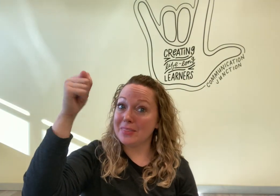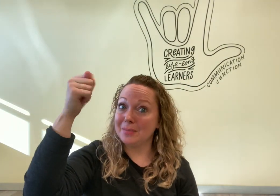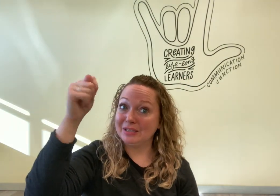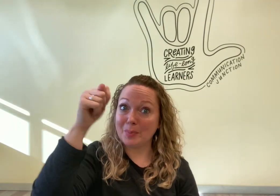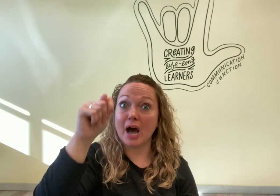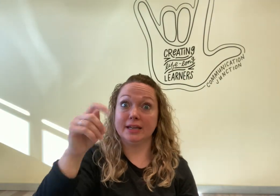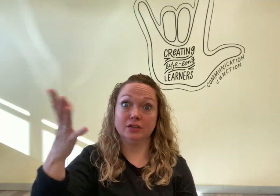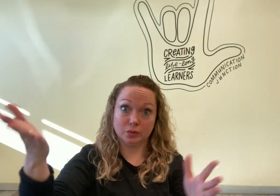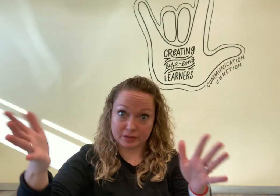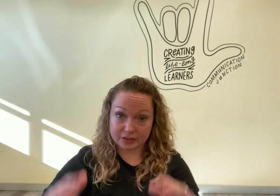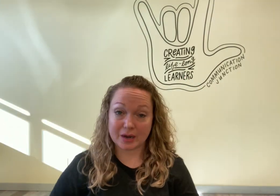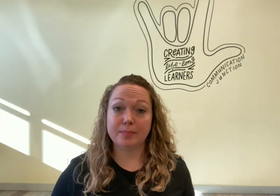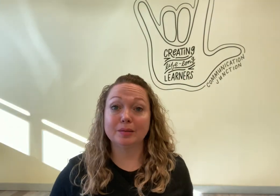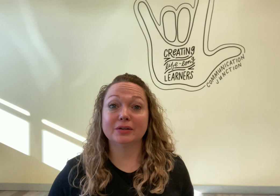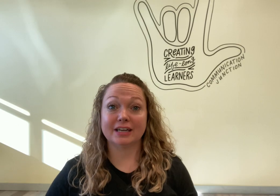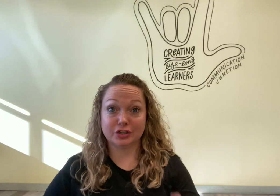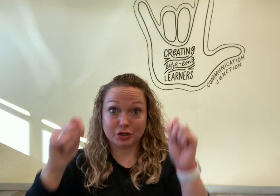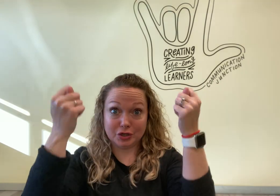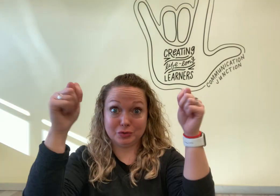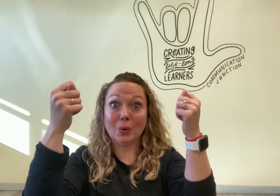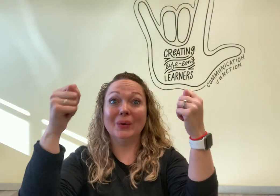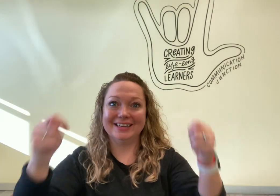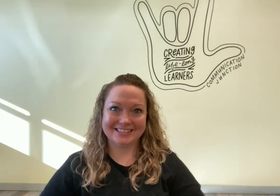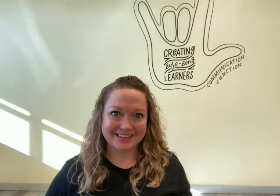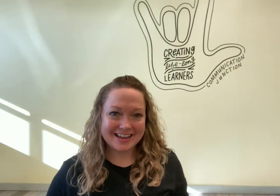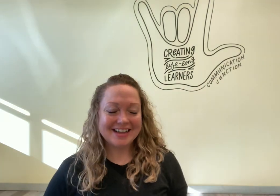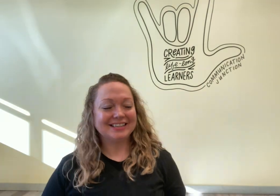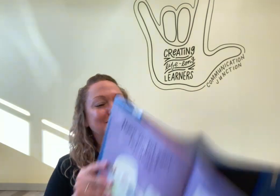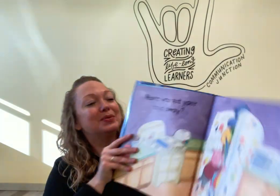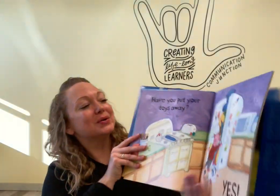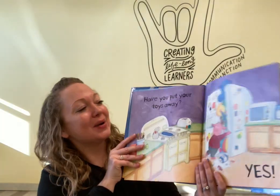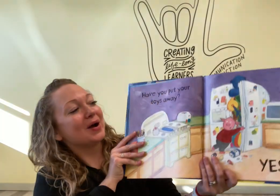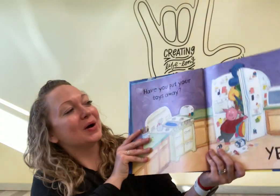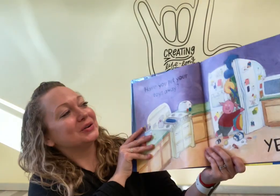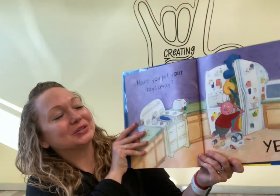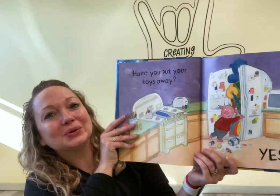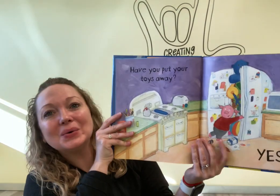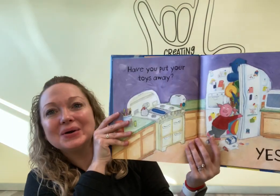means potty. So that's why I put the book down to show you toys. Did you put away all your toys?